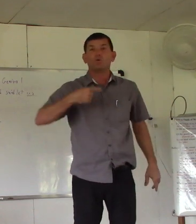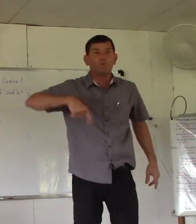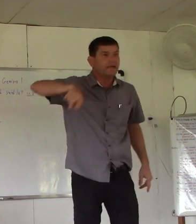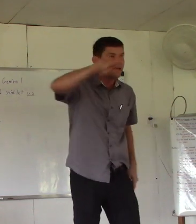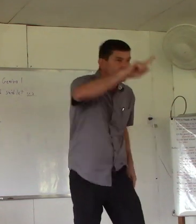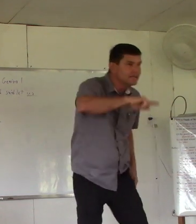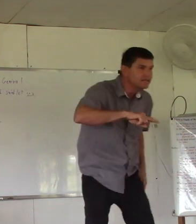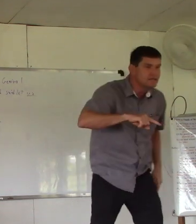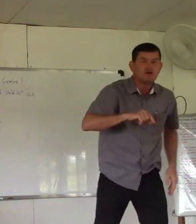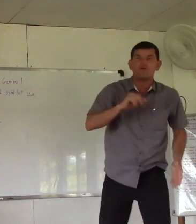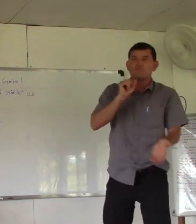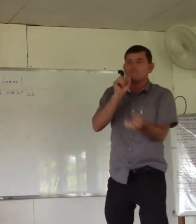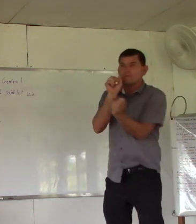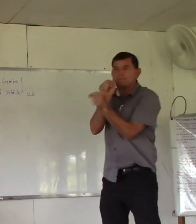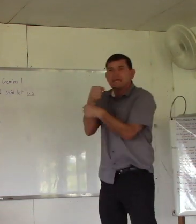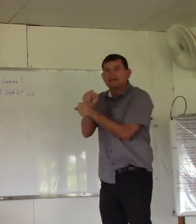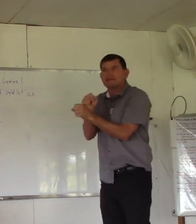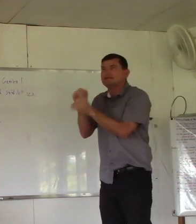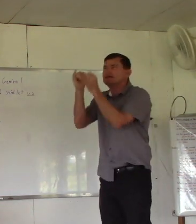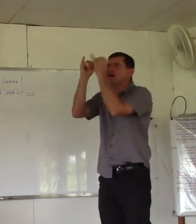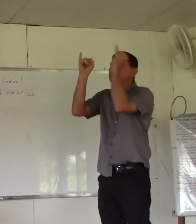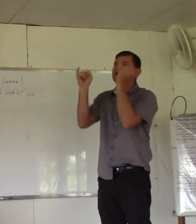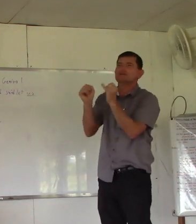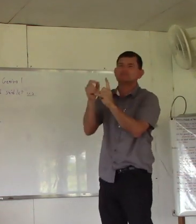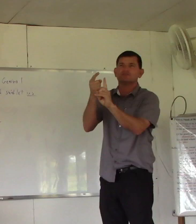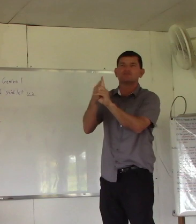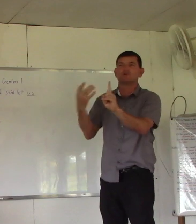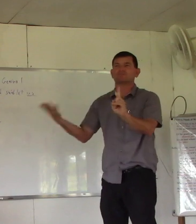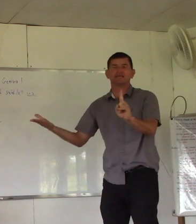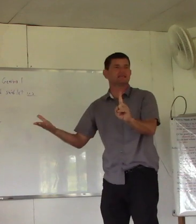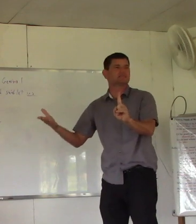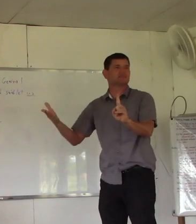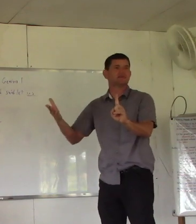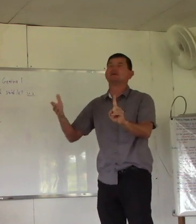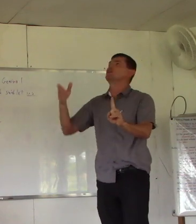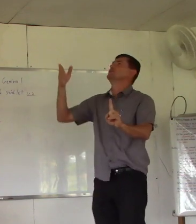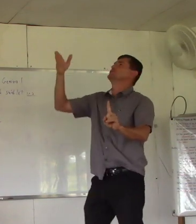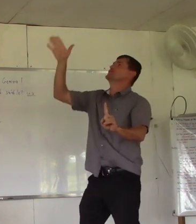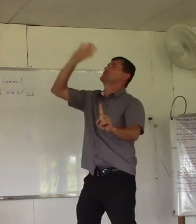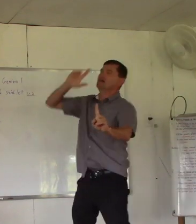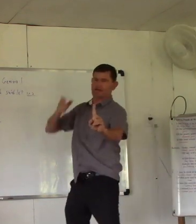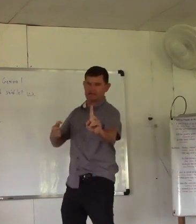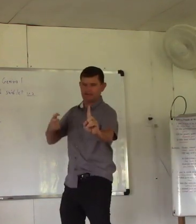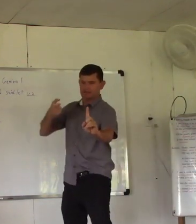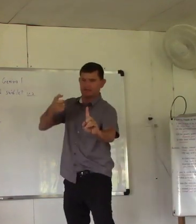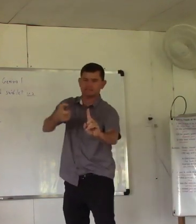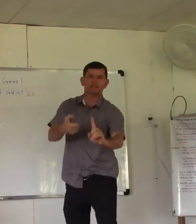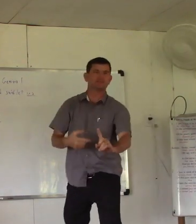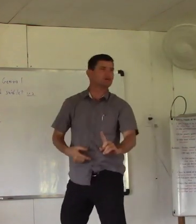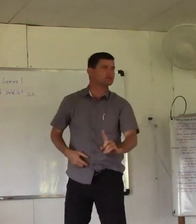We make idols from things that God has given to us.